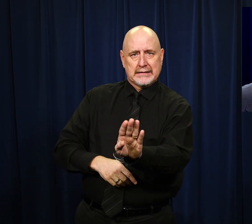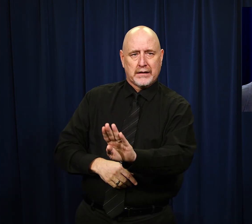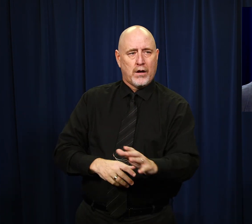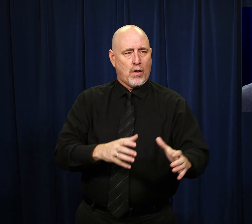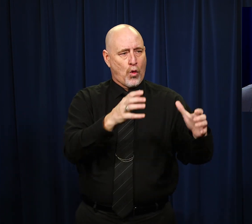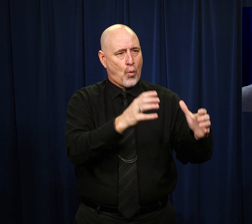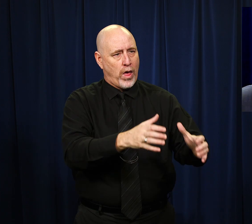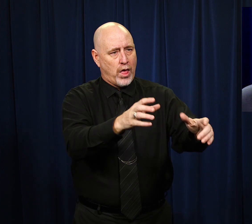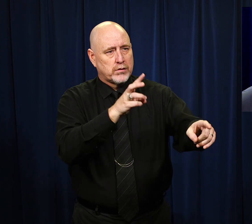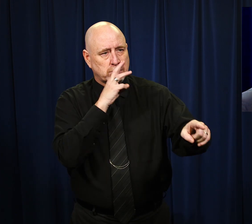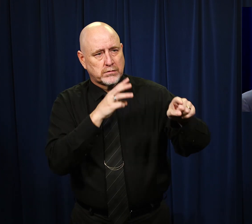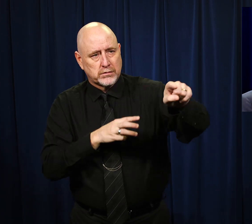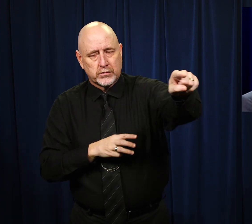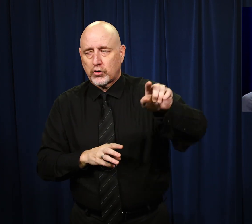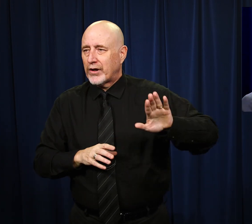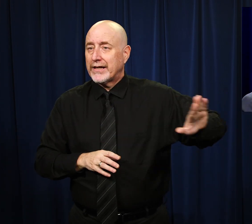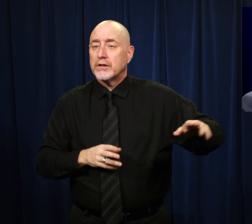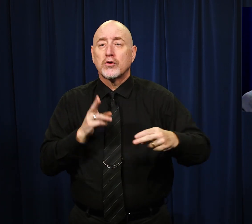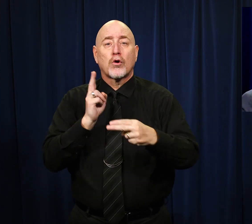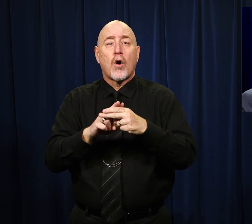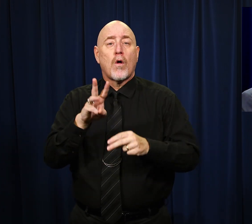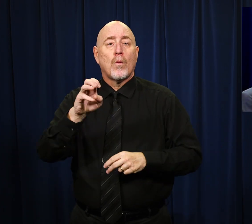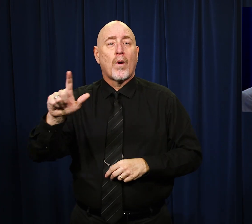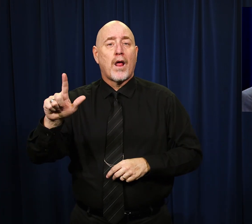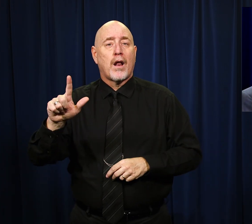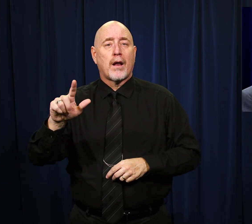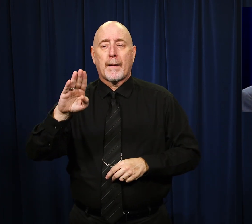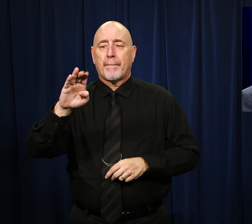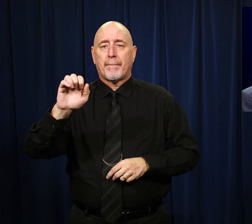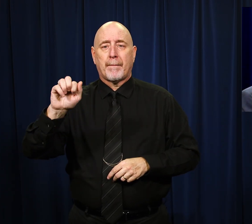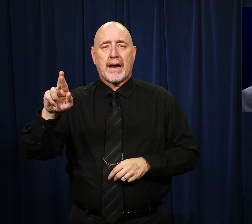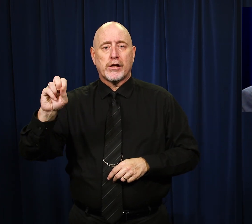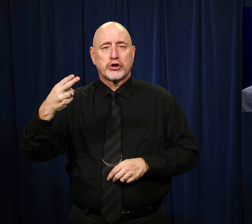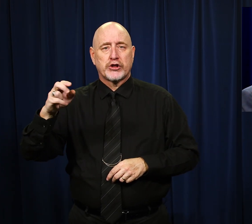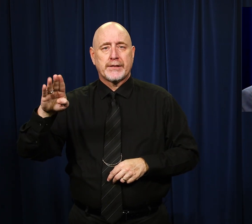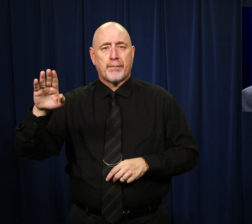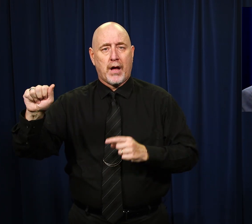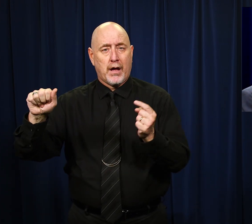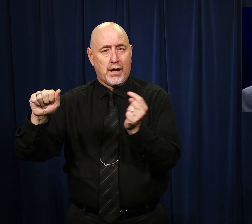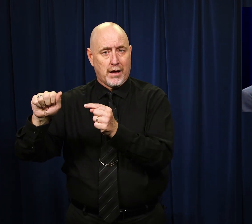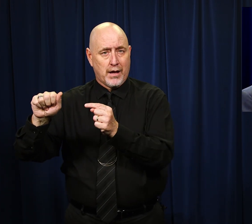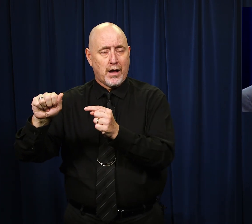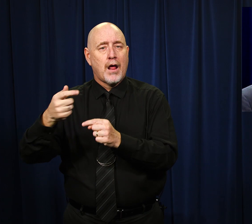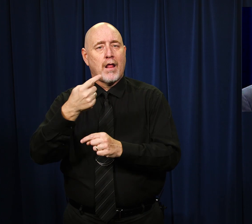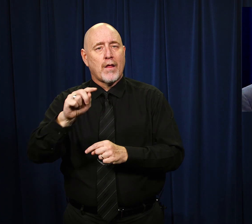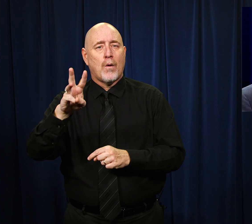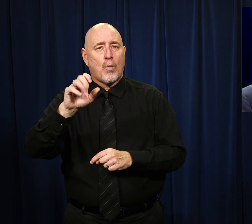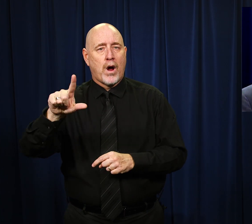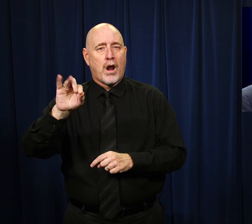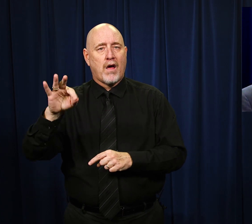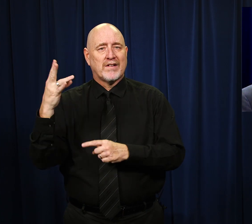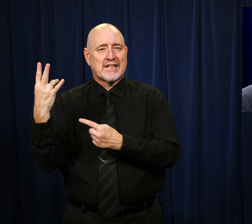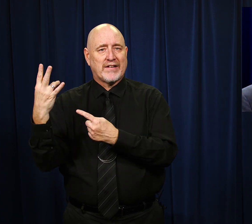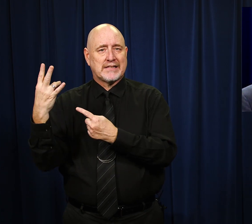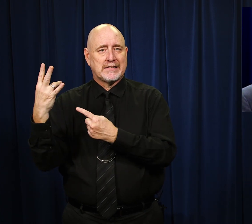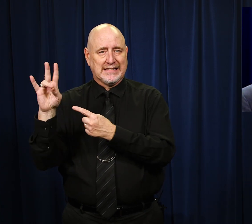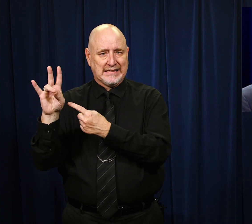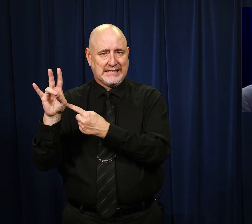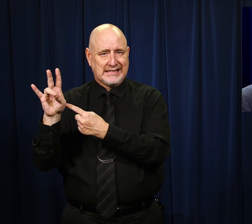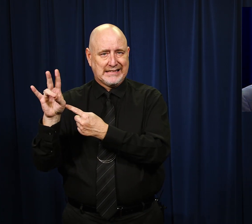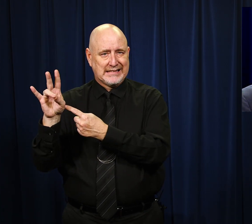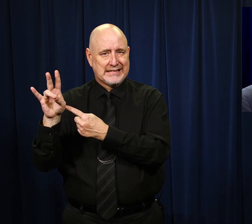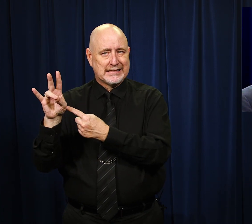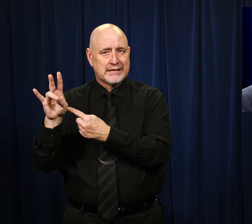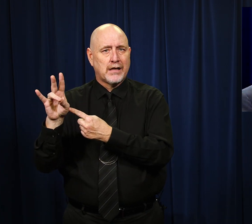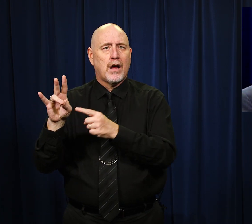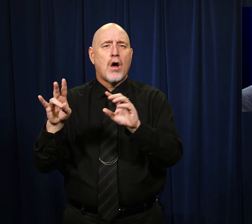wells are his. And what do they call the well? Beersheba, which means the well of 7. And what